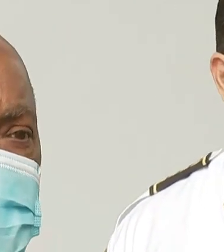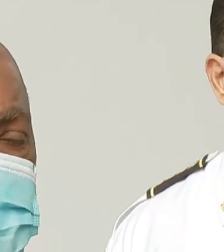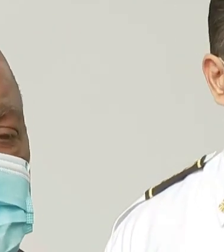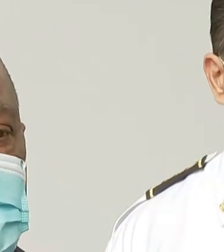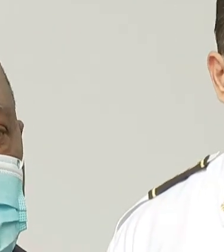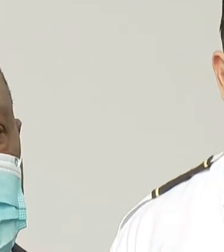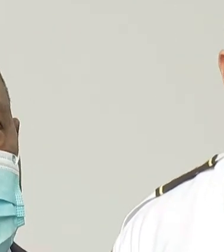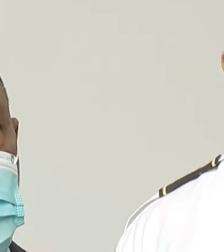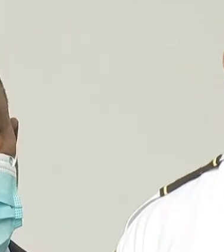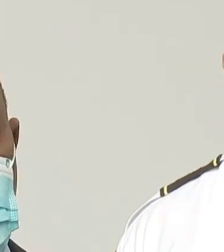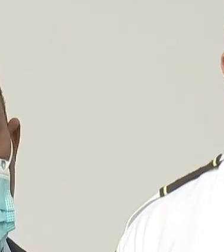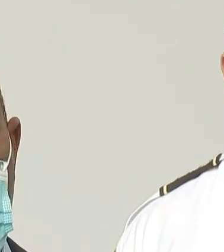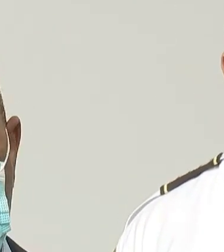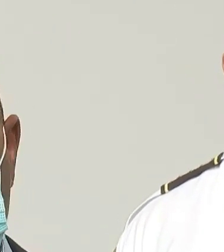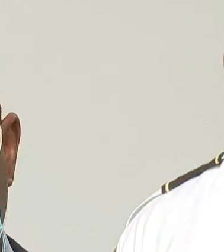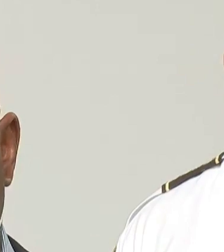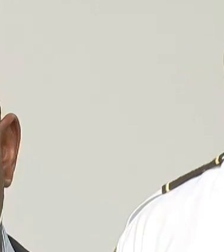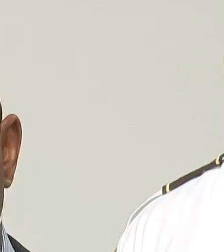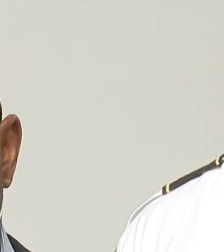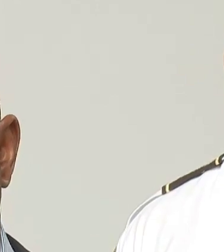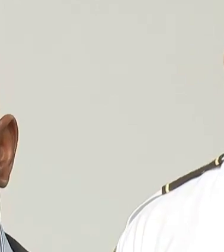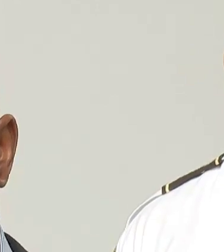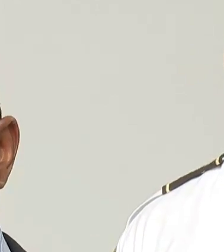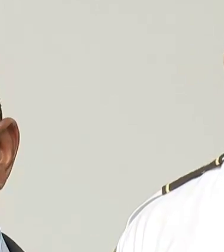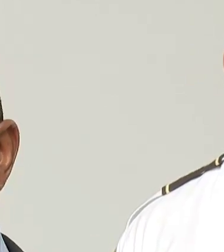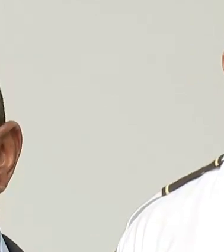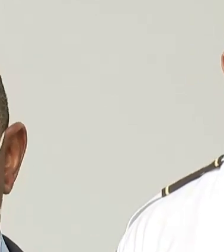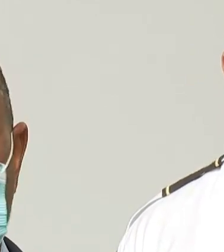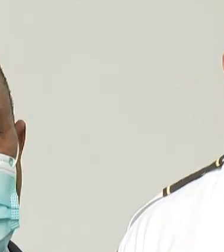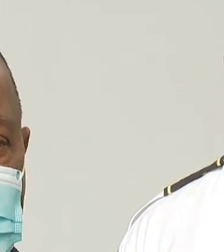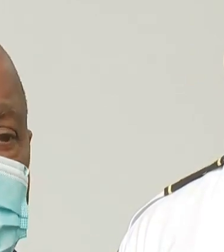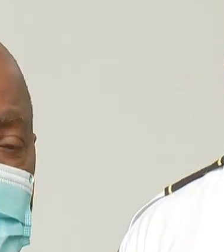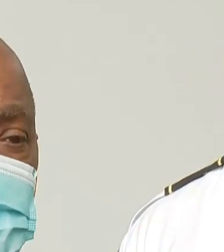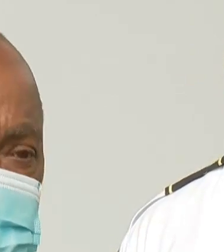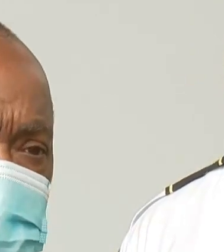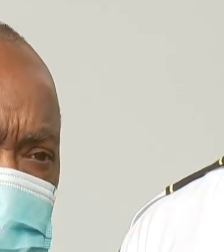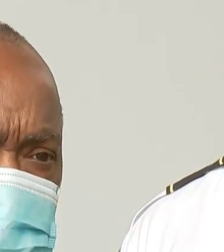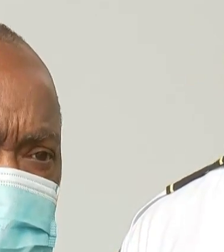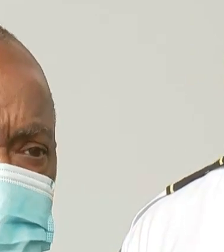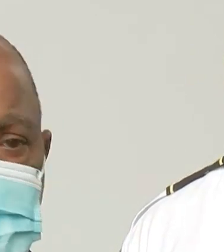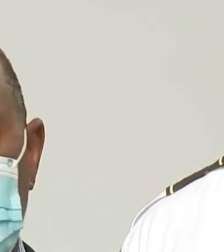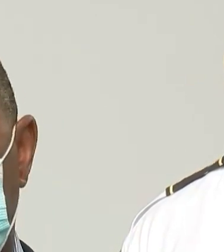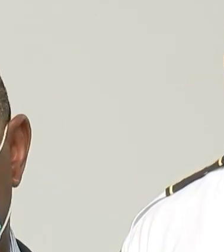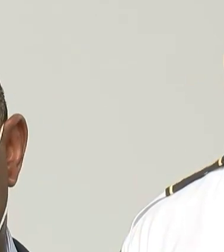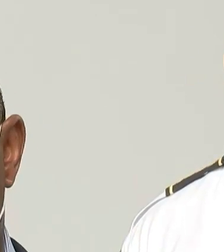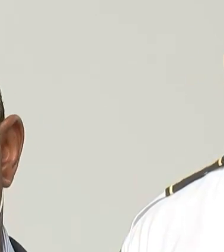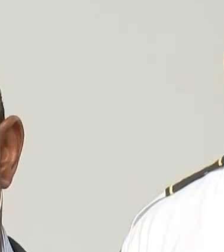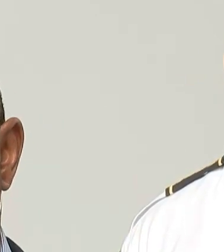give you just the latest numbers. Today we are reporting 68 new cases,